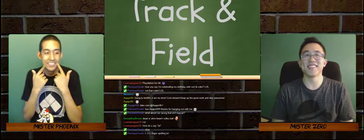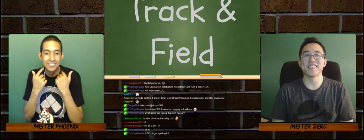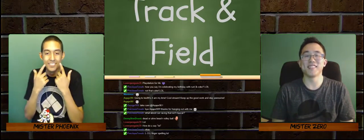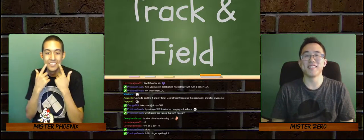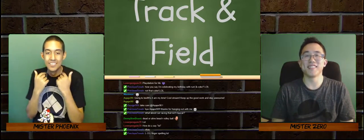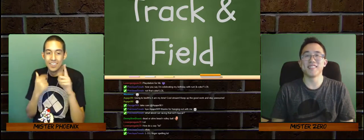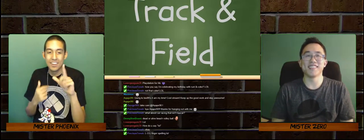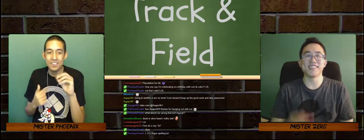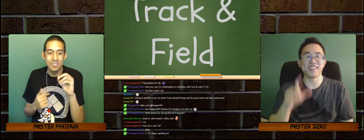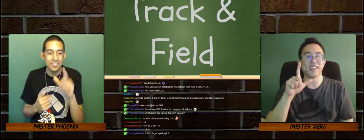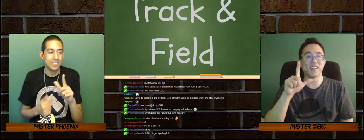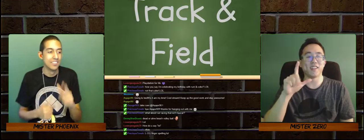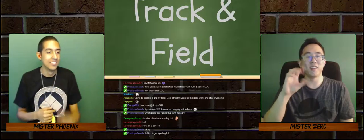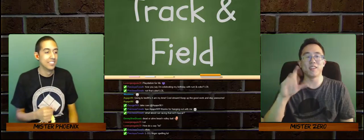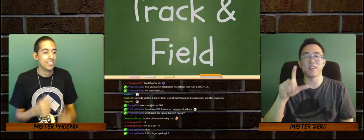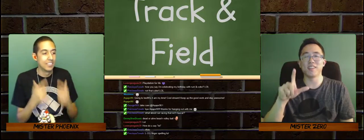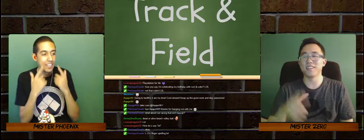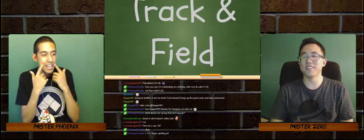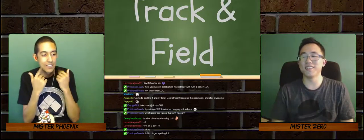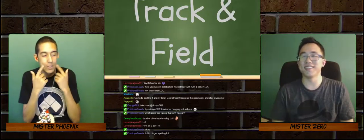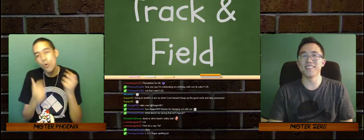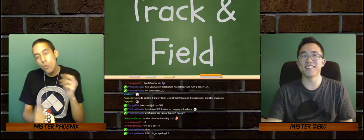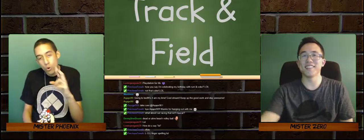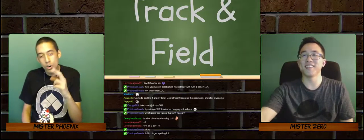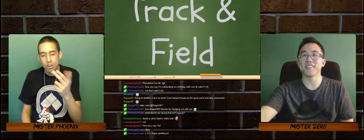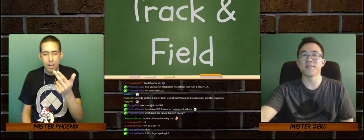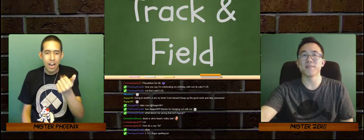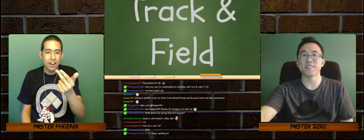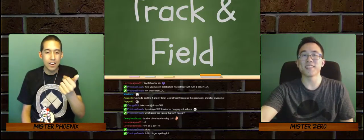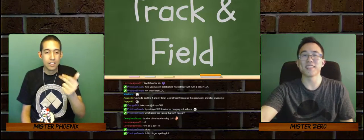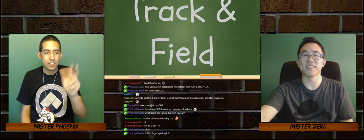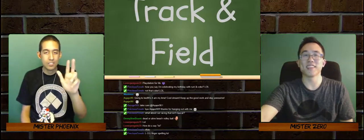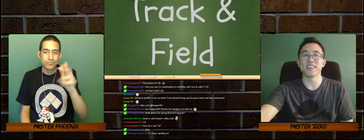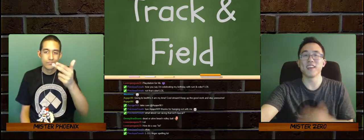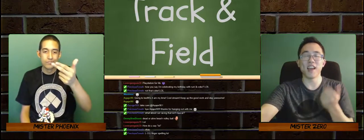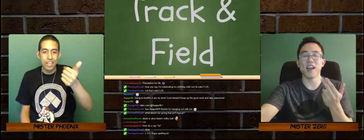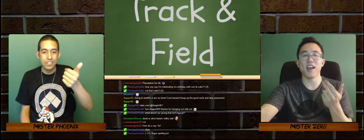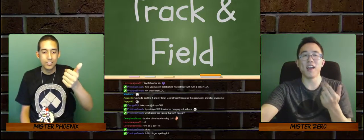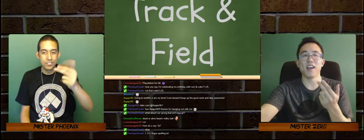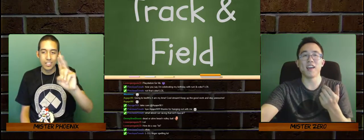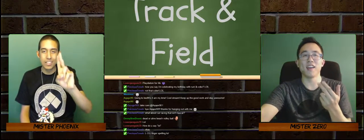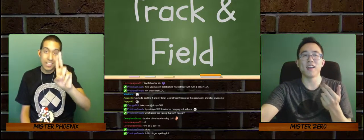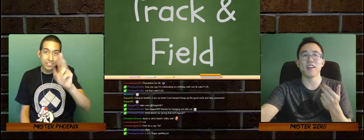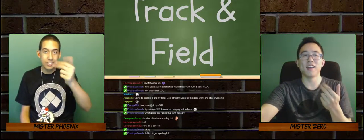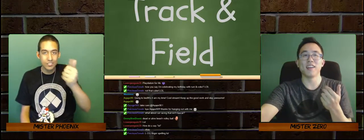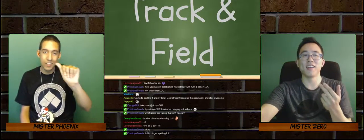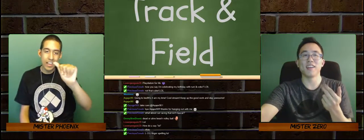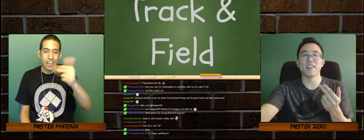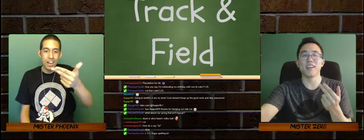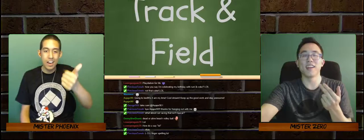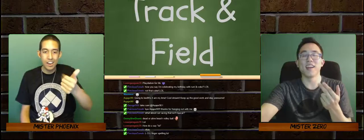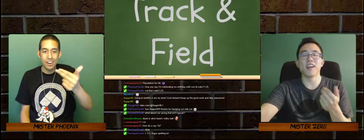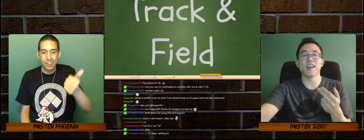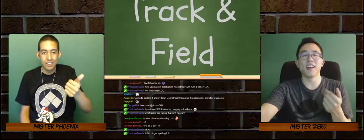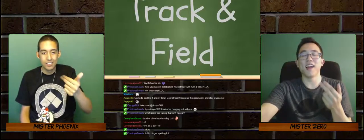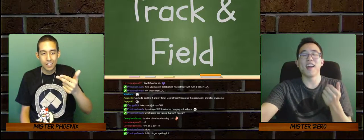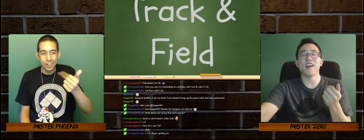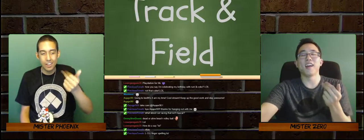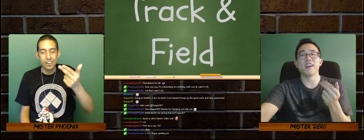Laughing. LOL. Laughing. Or, haha. H, like H, A.